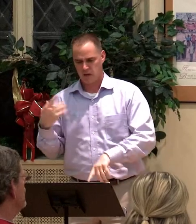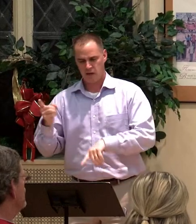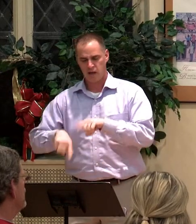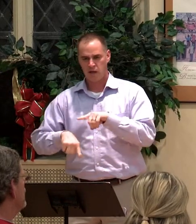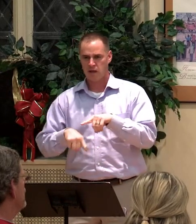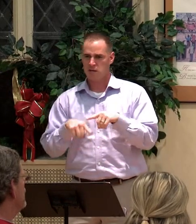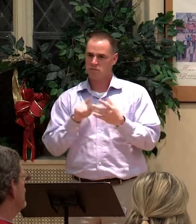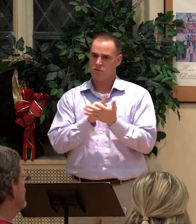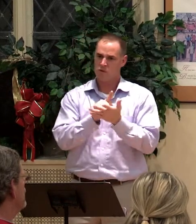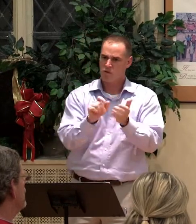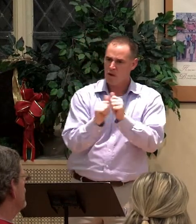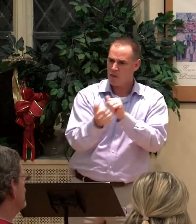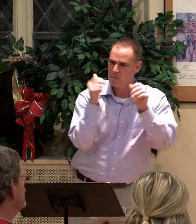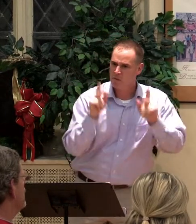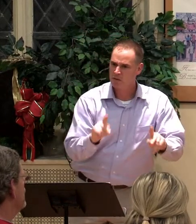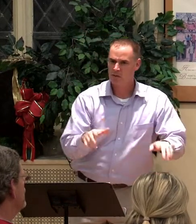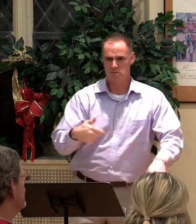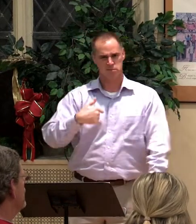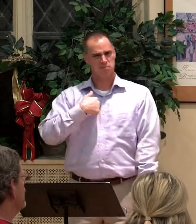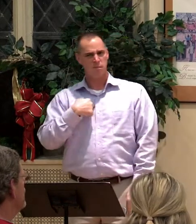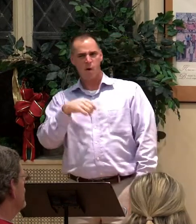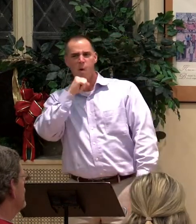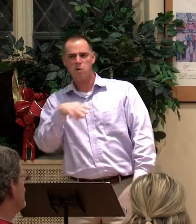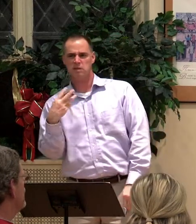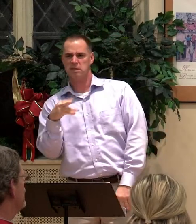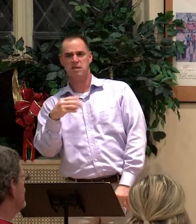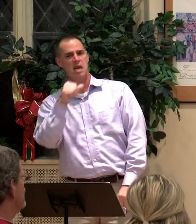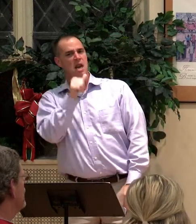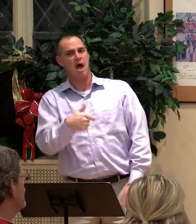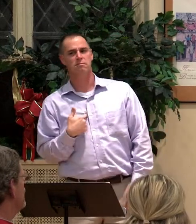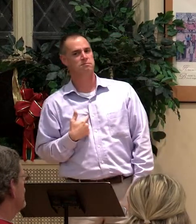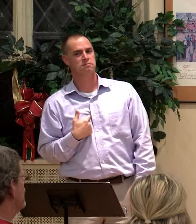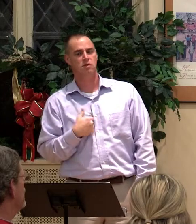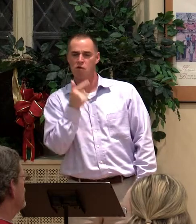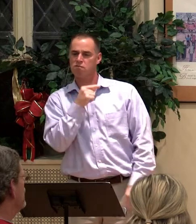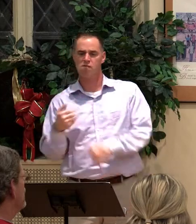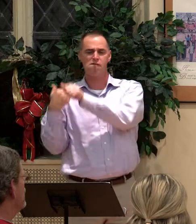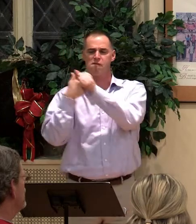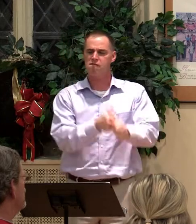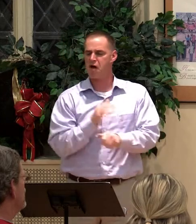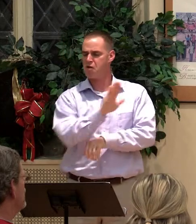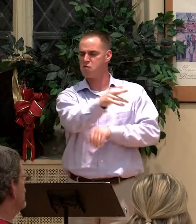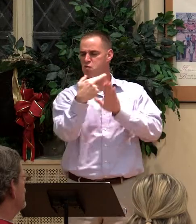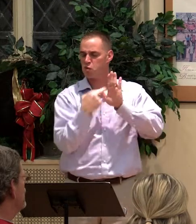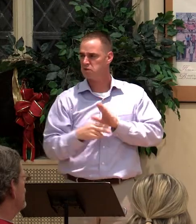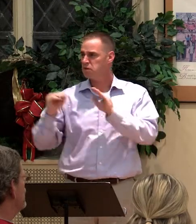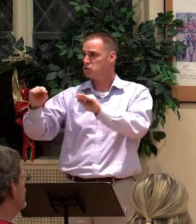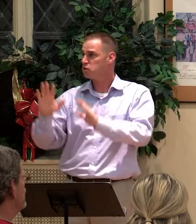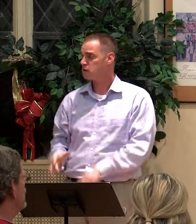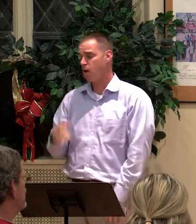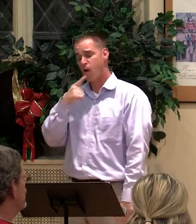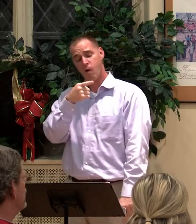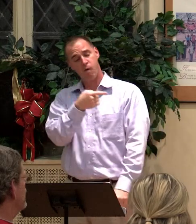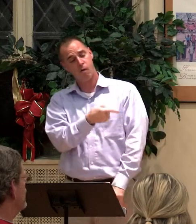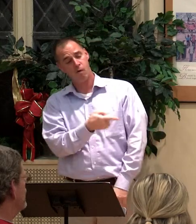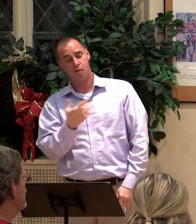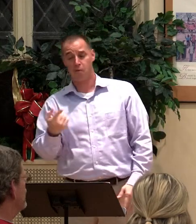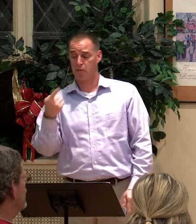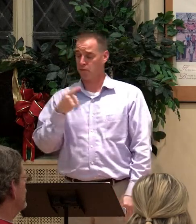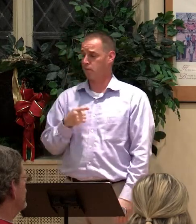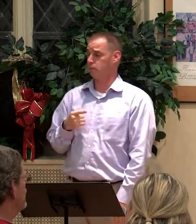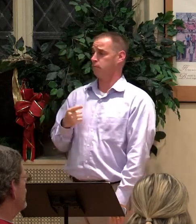person. I am not 16 and I don't abide by her rules. Teachers tell me, "Your writing is amazing considering